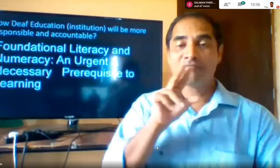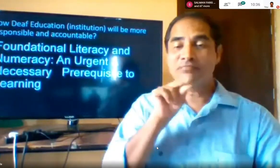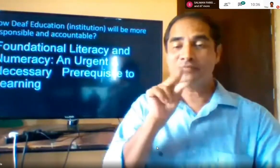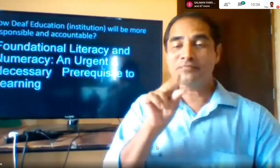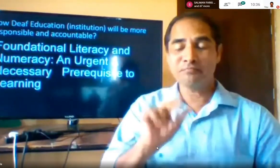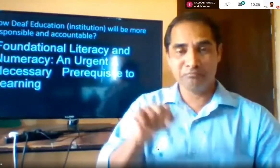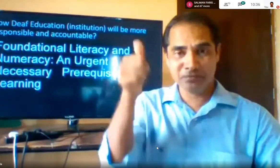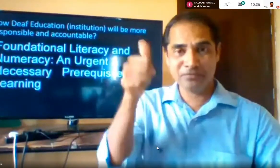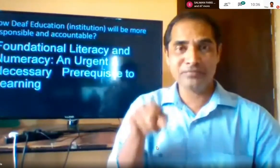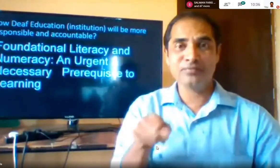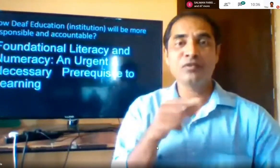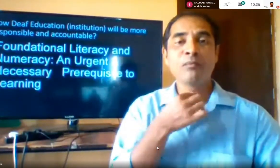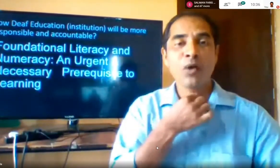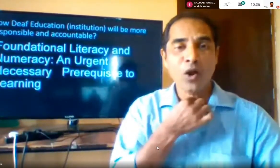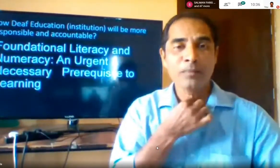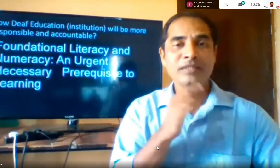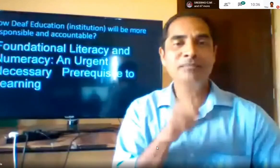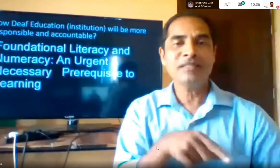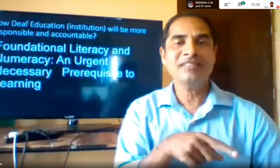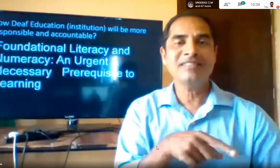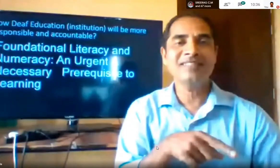If it is really successful, it's fine to teach them.